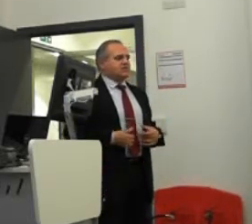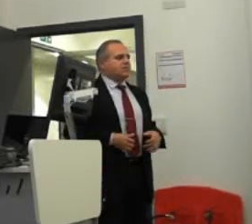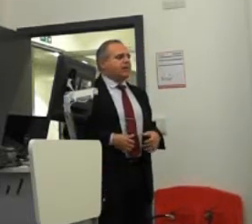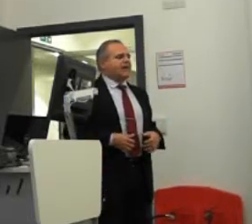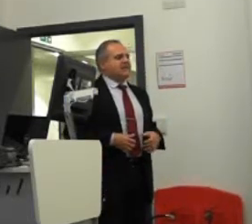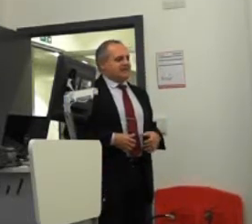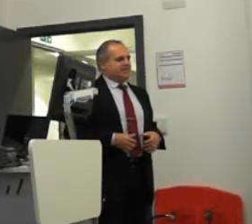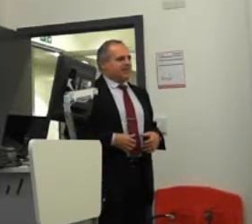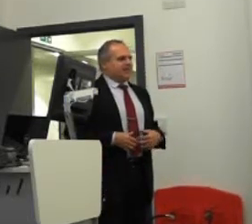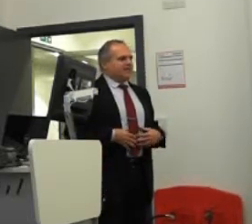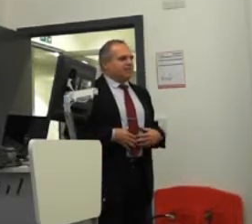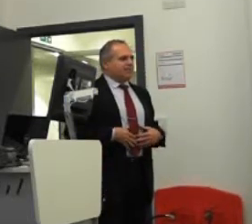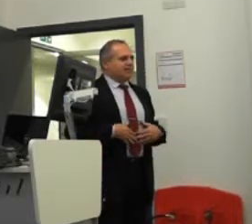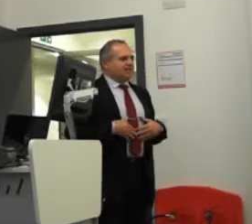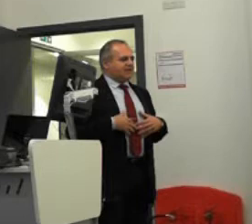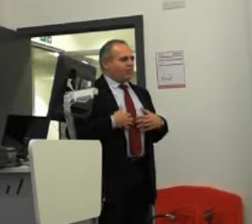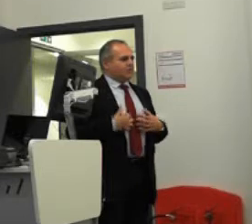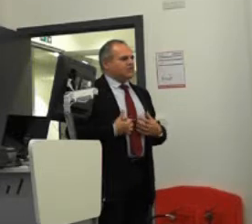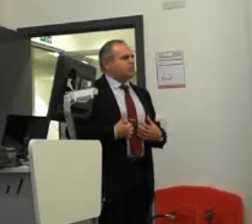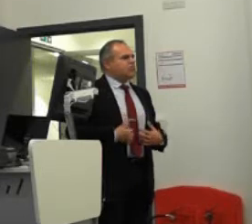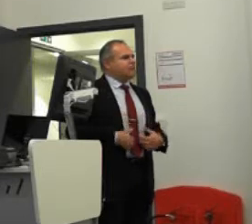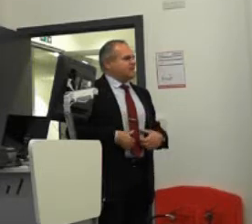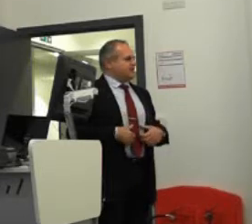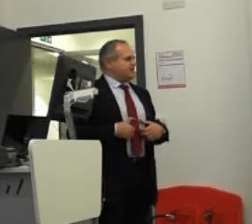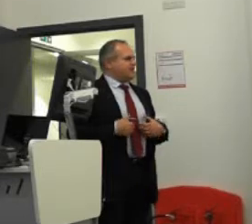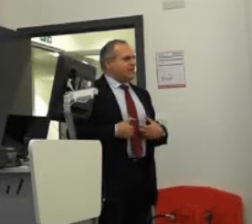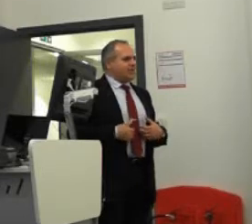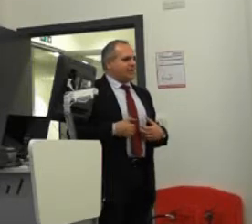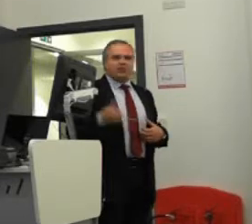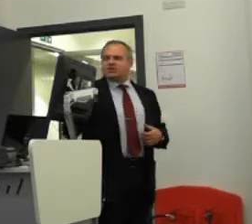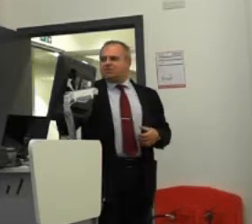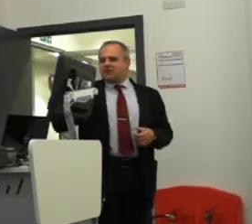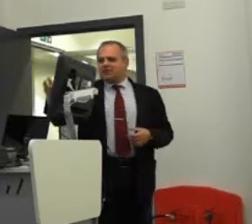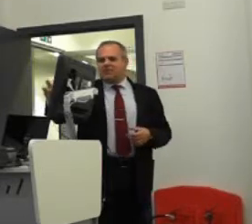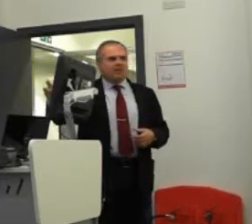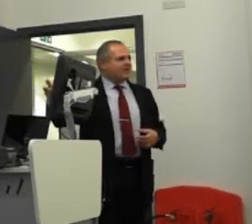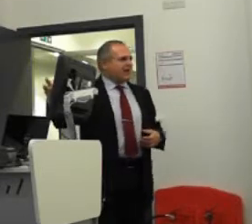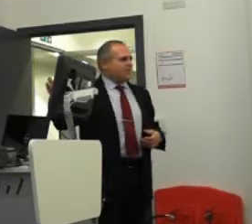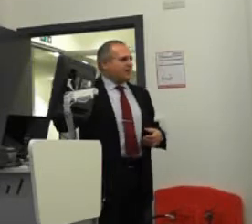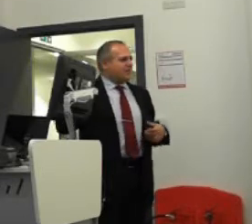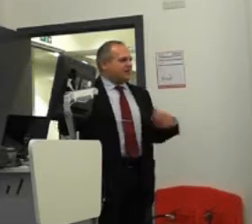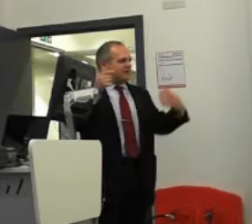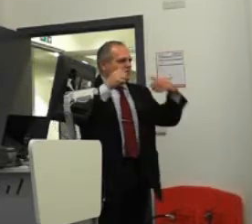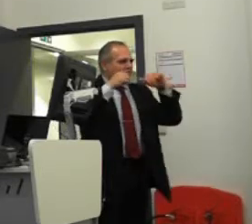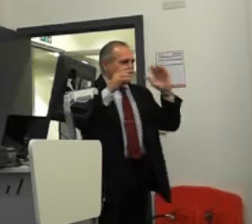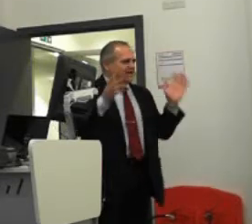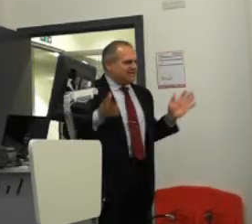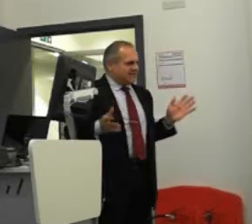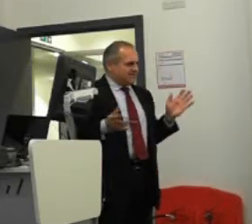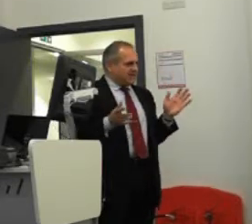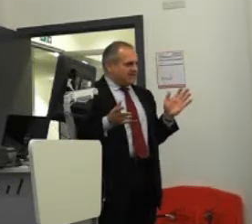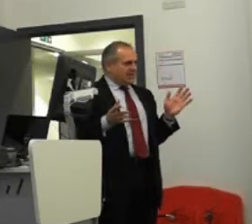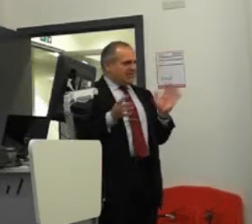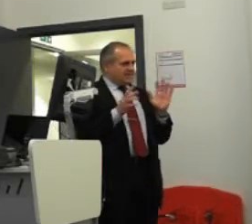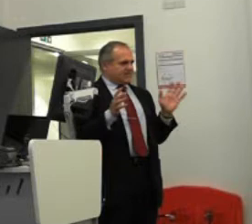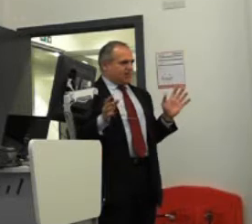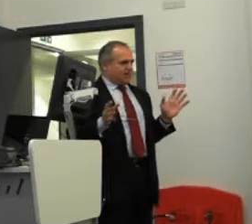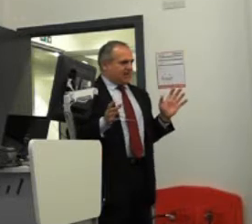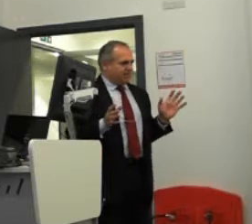you're still breathing the breathing the breathing causes movements in the fabric which are picked up on the camera but the human eyes doesn't have that spot there